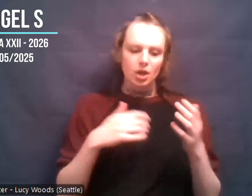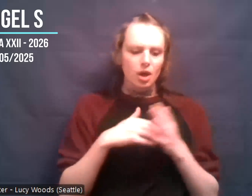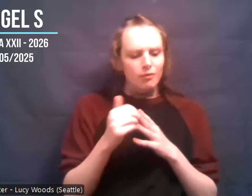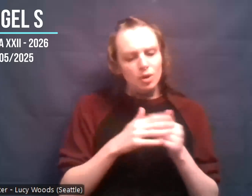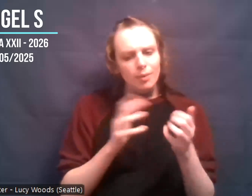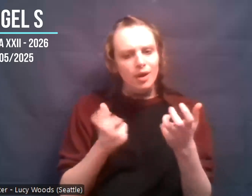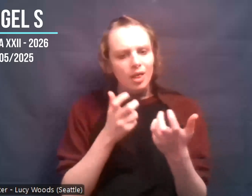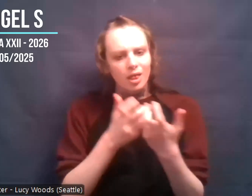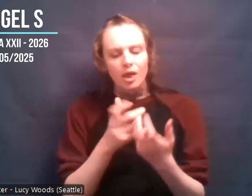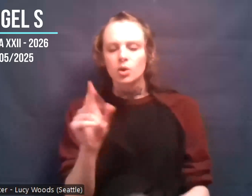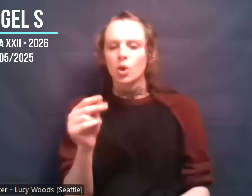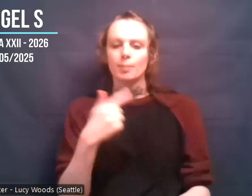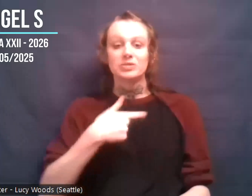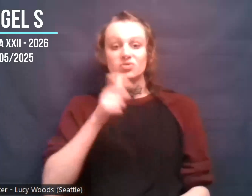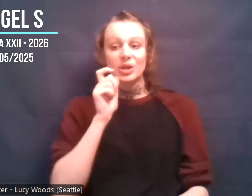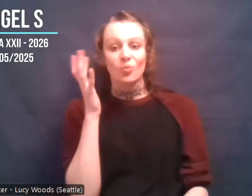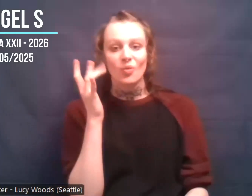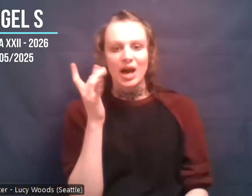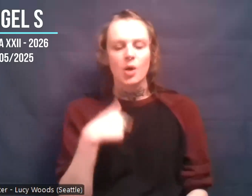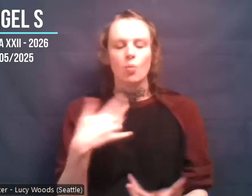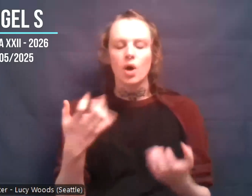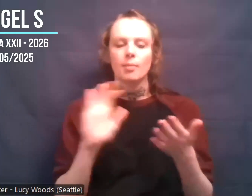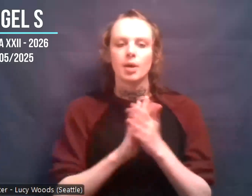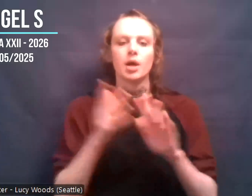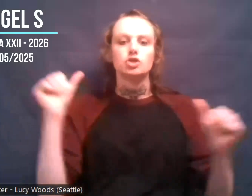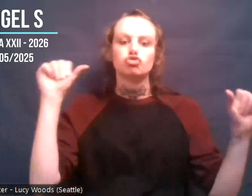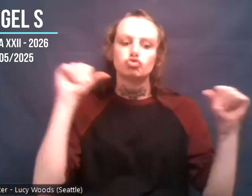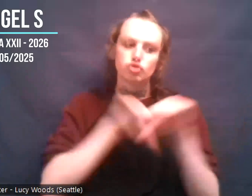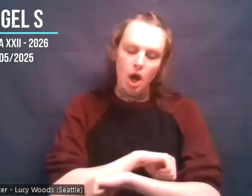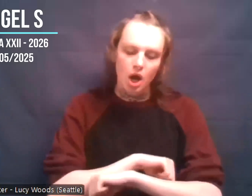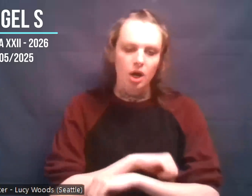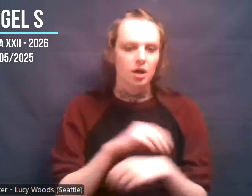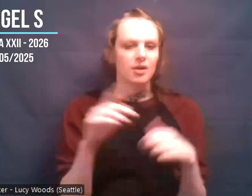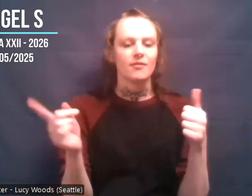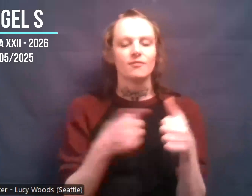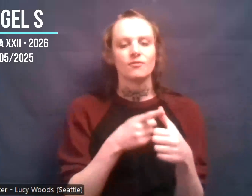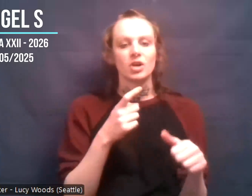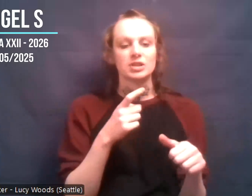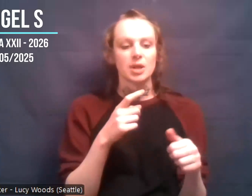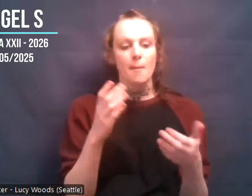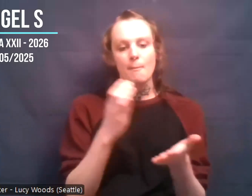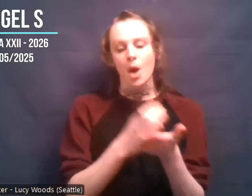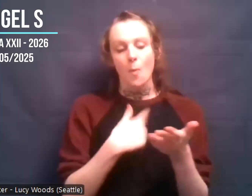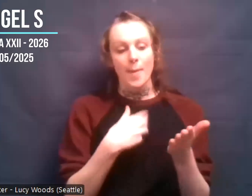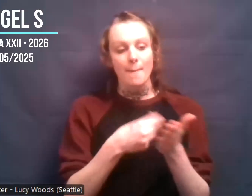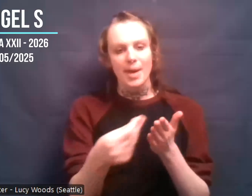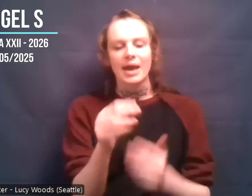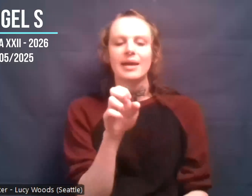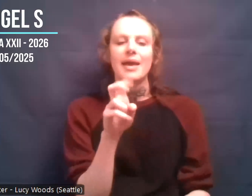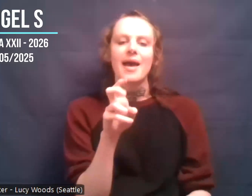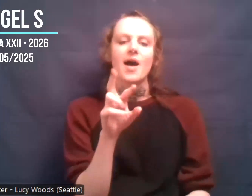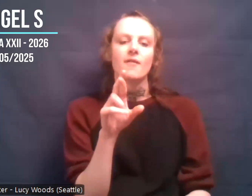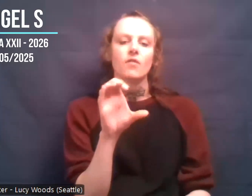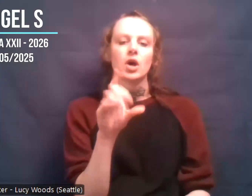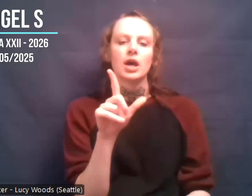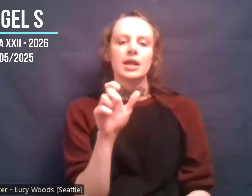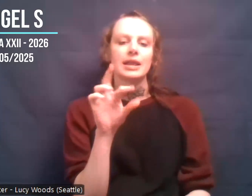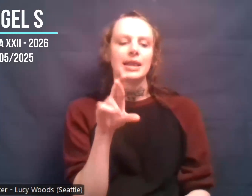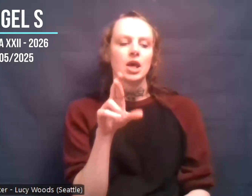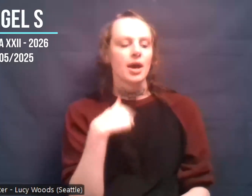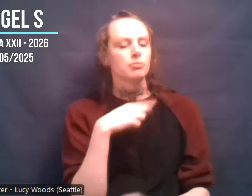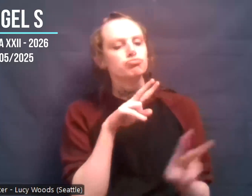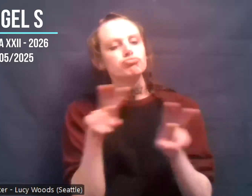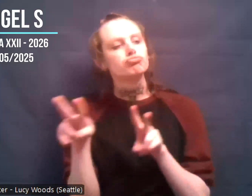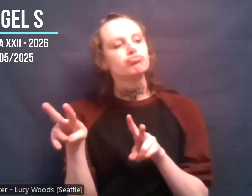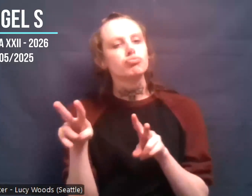to get wasted. The first bottle I ever copped on my own was Everclear. I just looked at whatever had the highest percentage and that whatever get